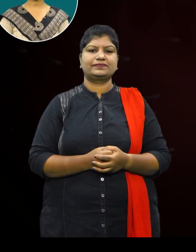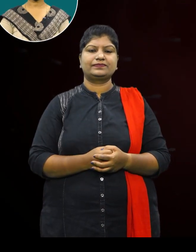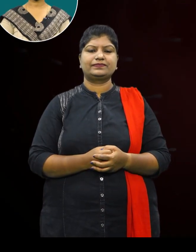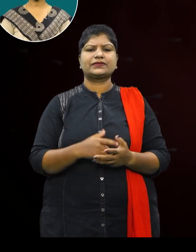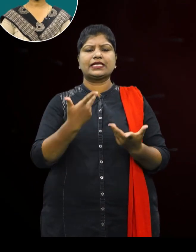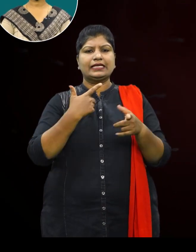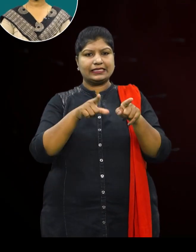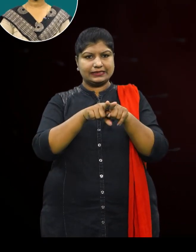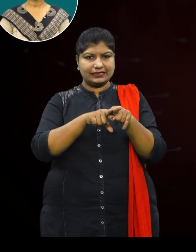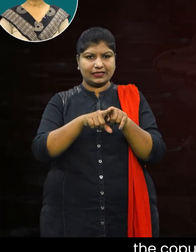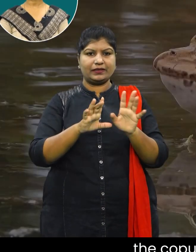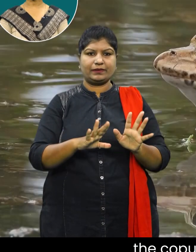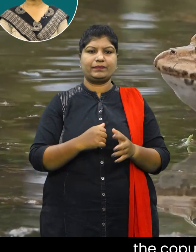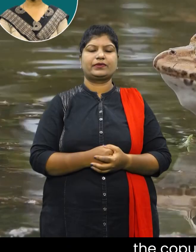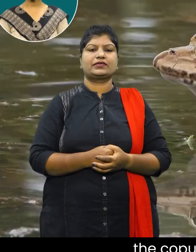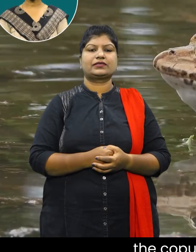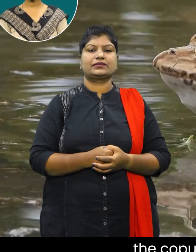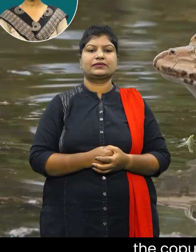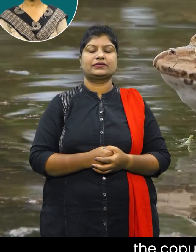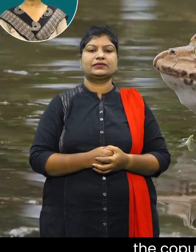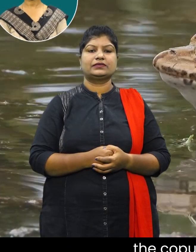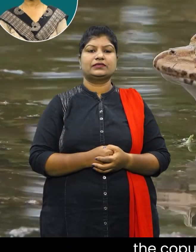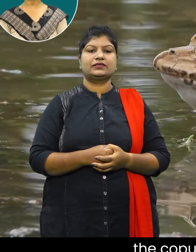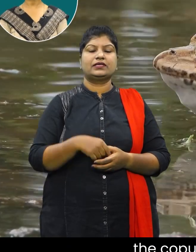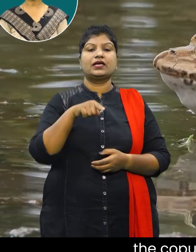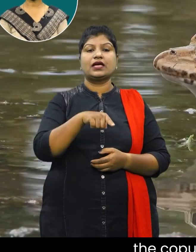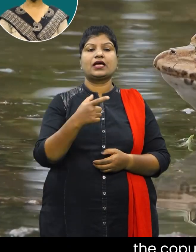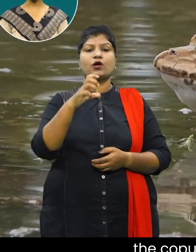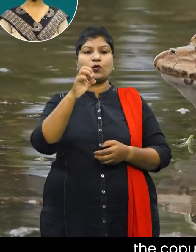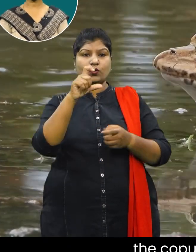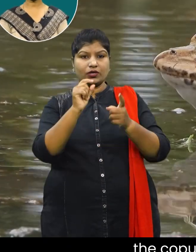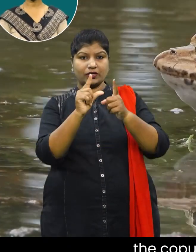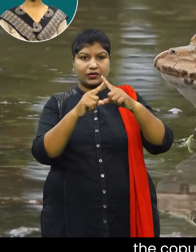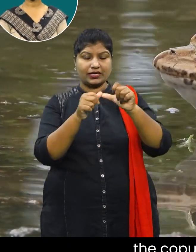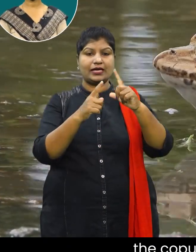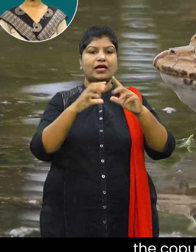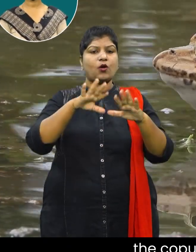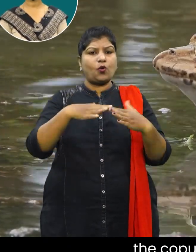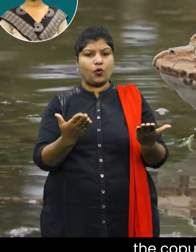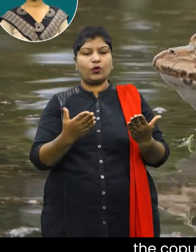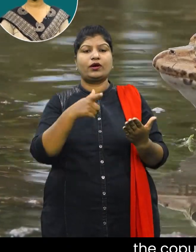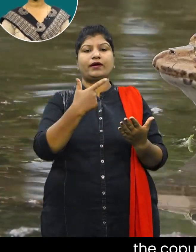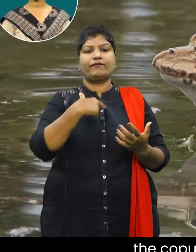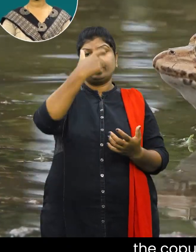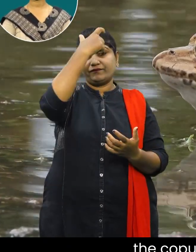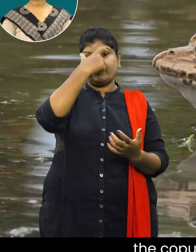For example, the copulation or physical interaction